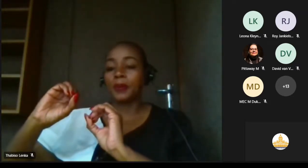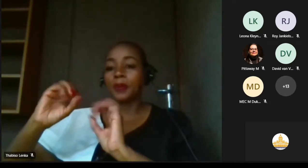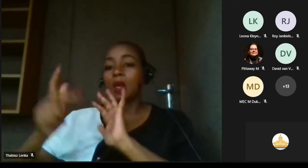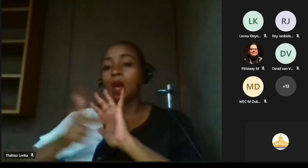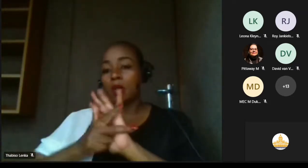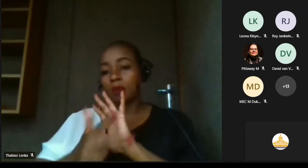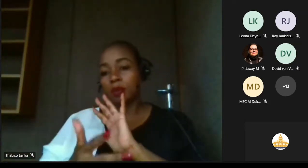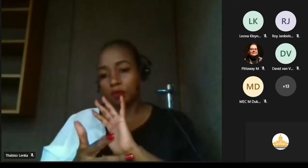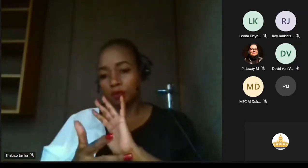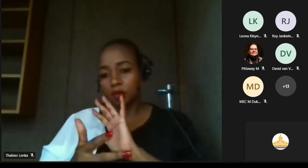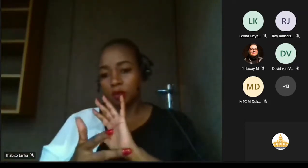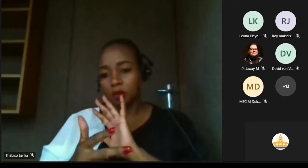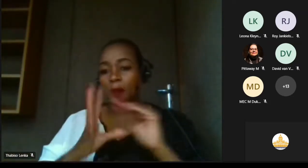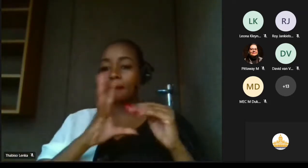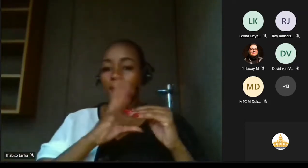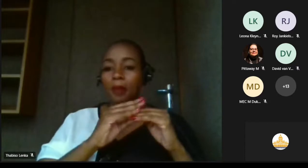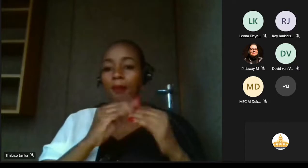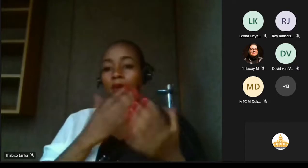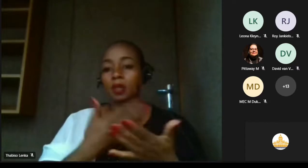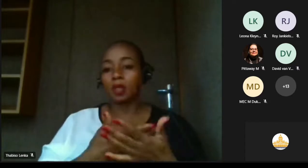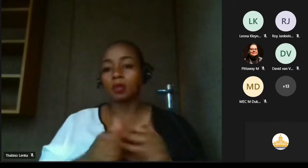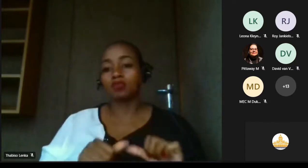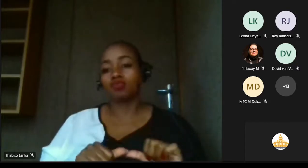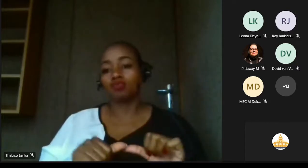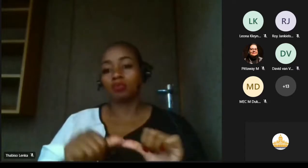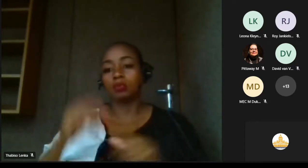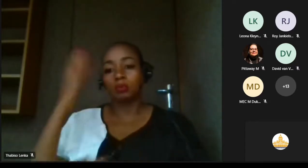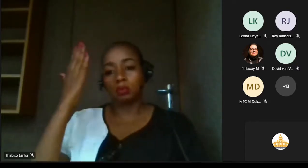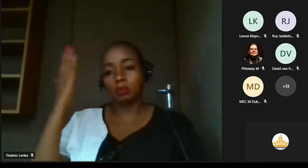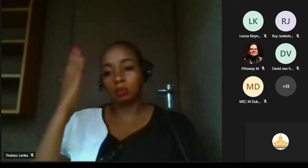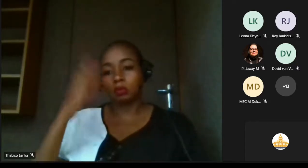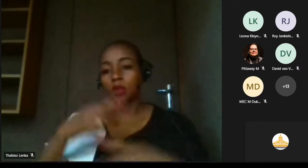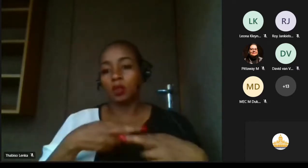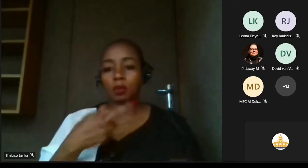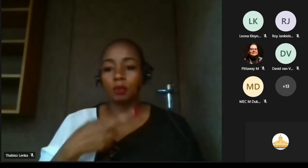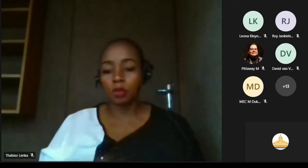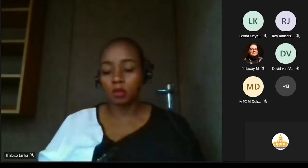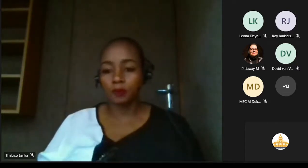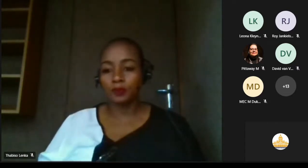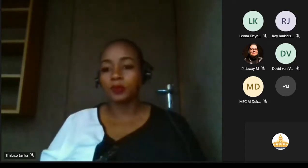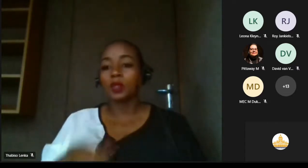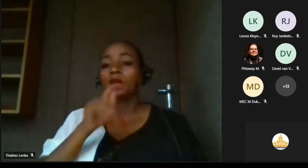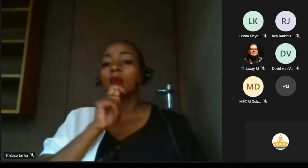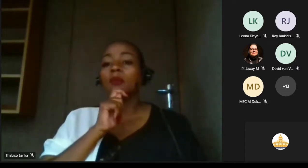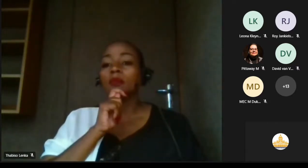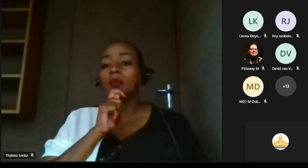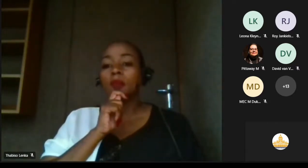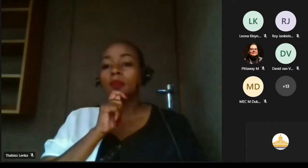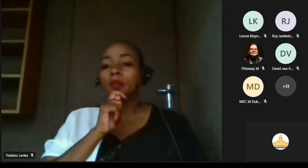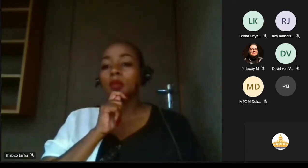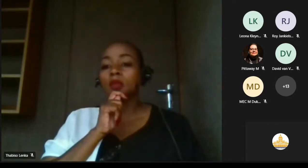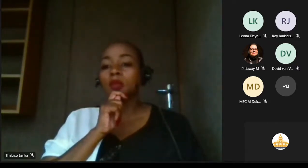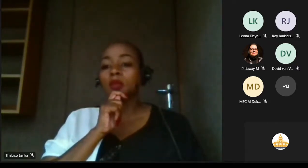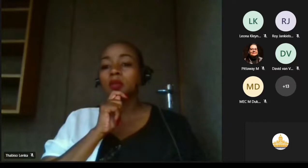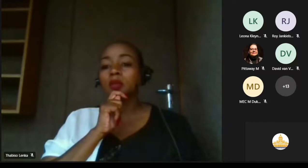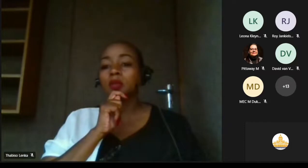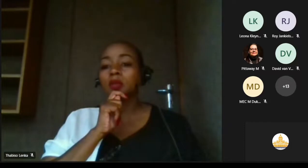Approved. The Honourable Member may address the House on the report. Good morning, all the members and support